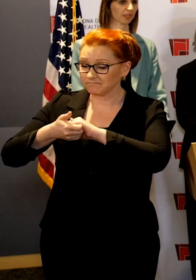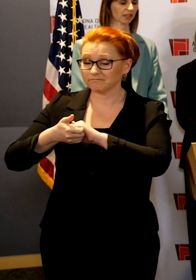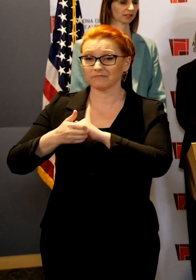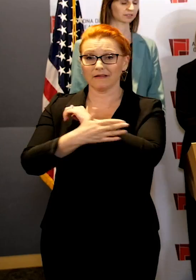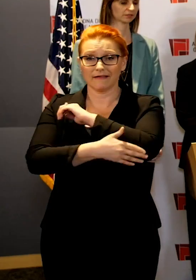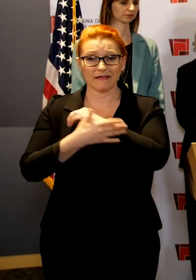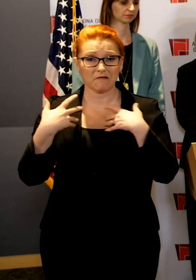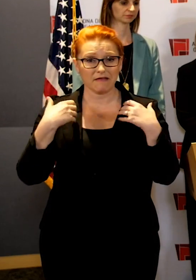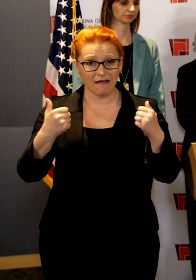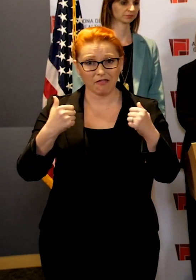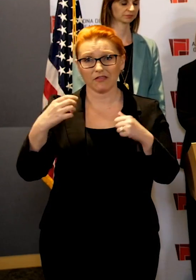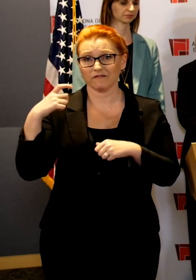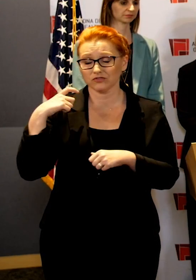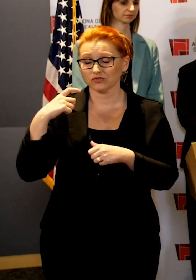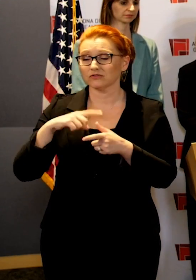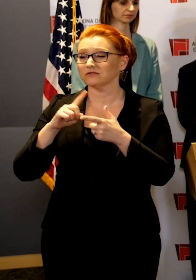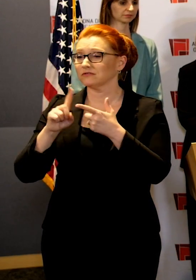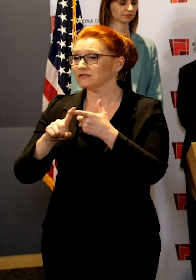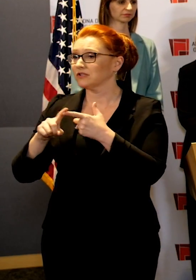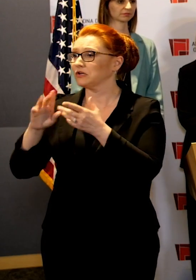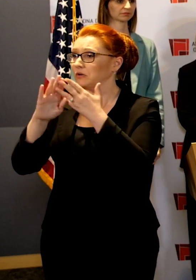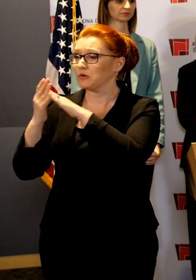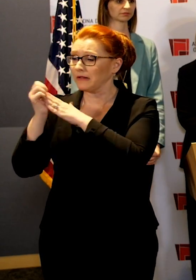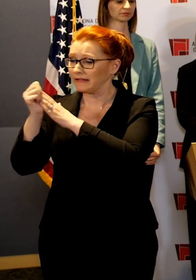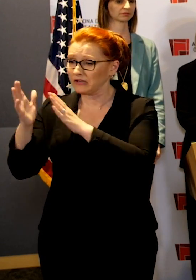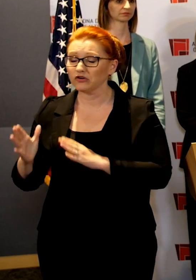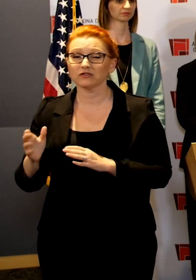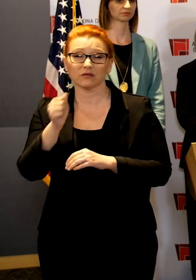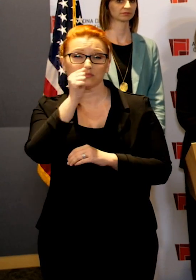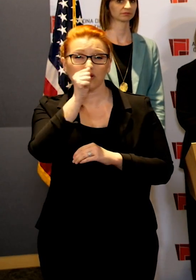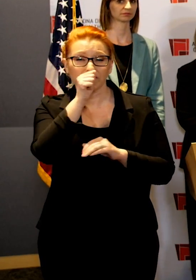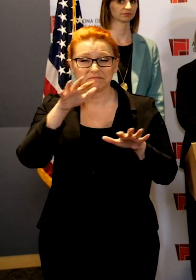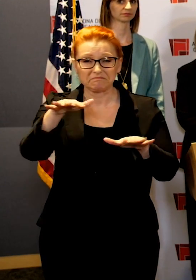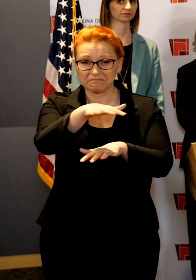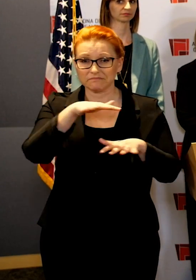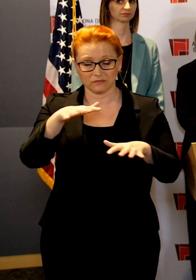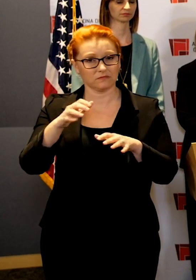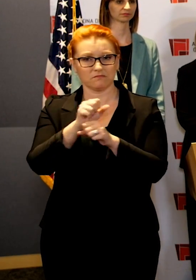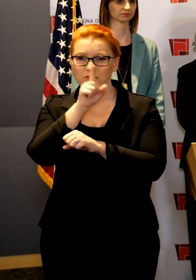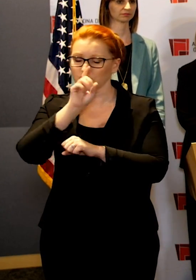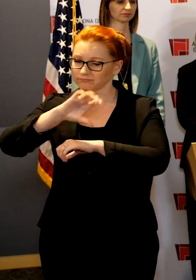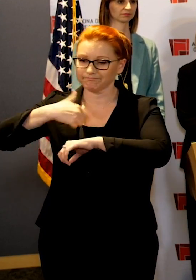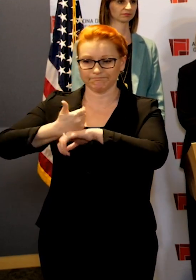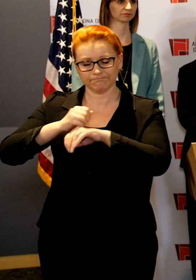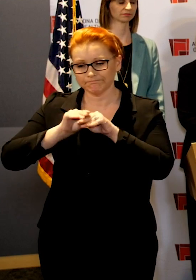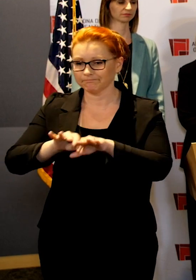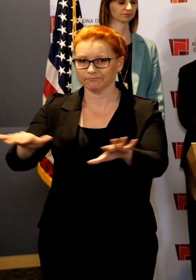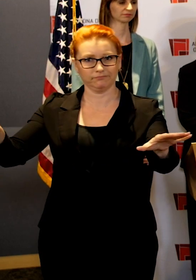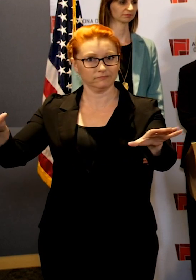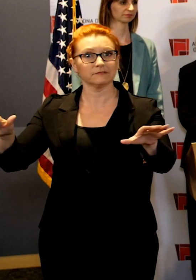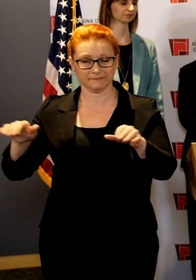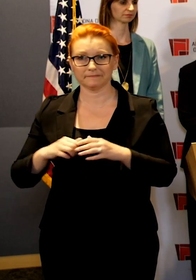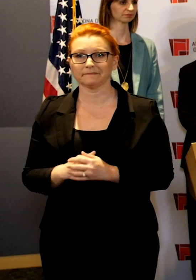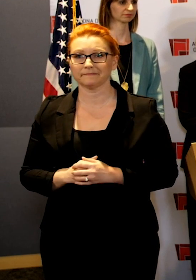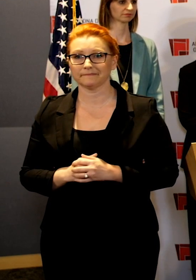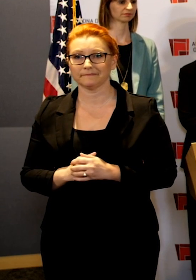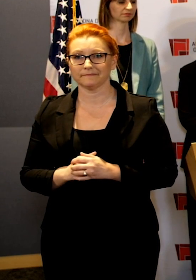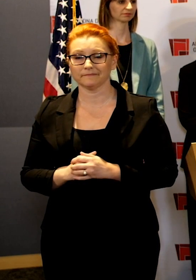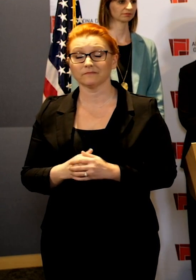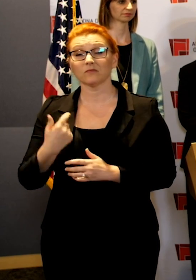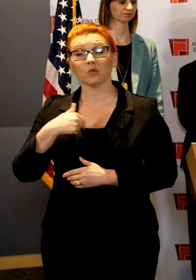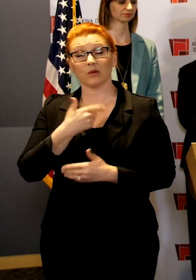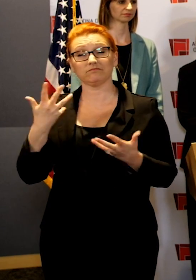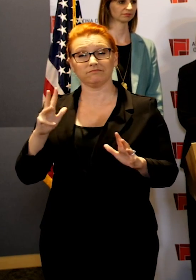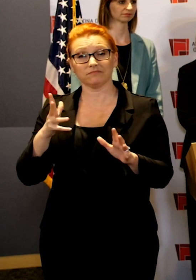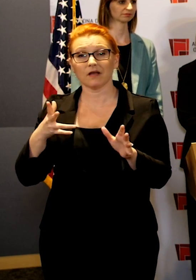community leaders, and the private sector to implement these guidelines and to spread the word. We've already updated